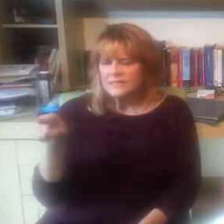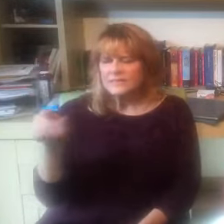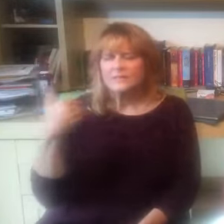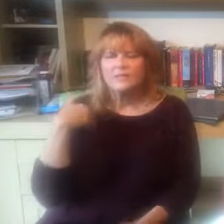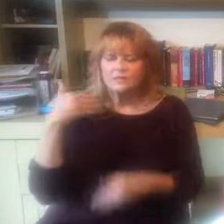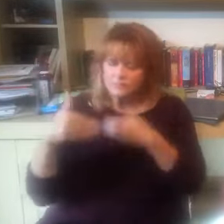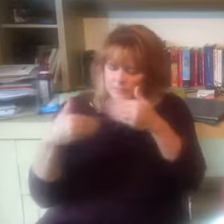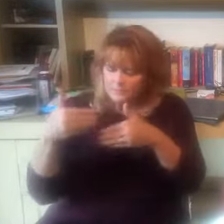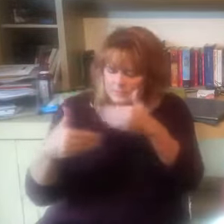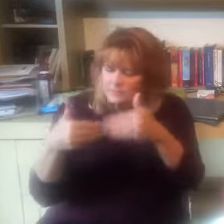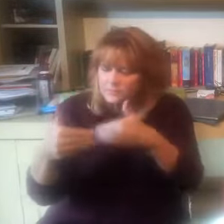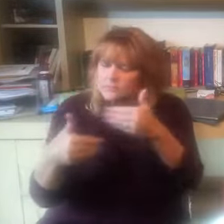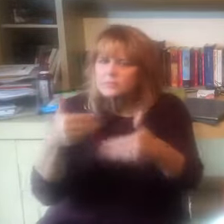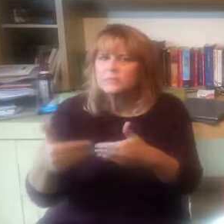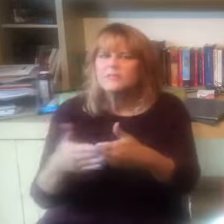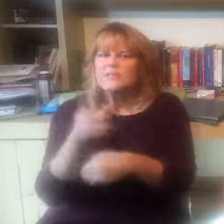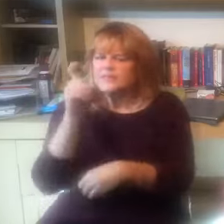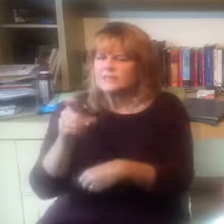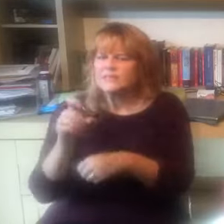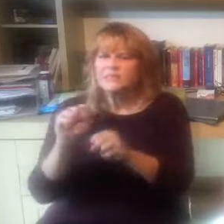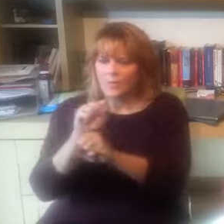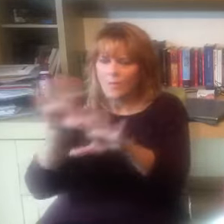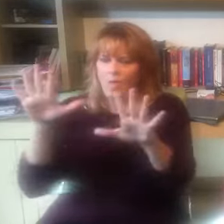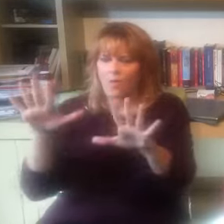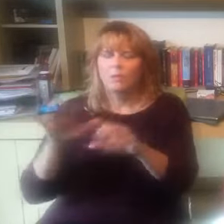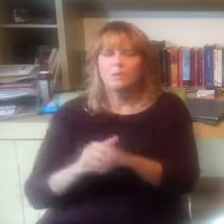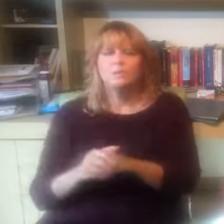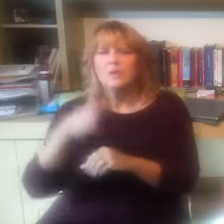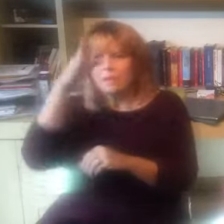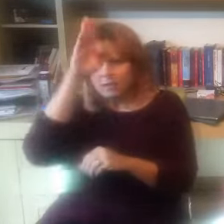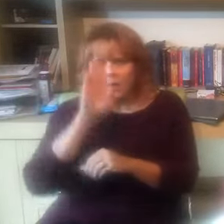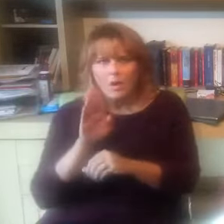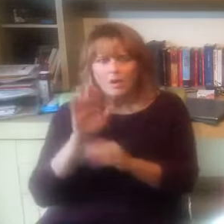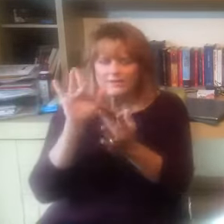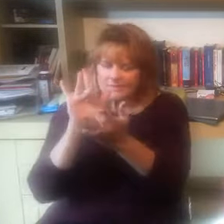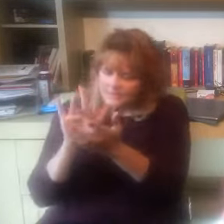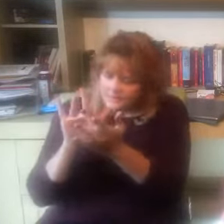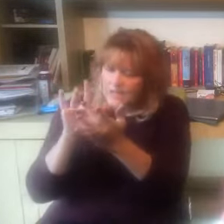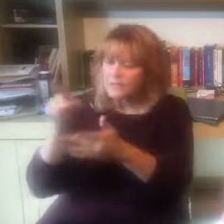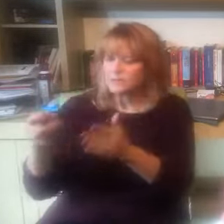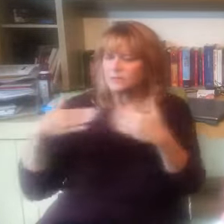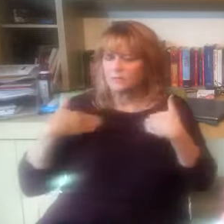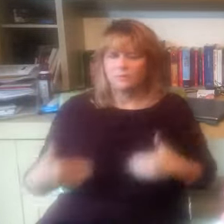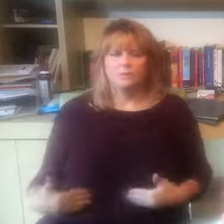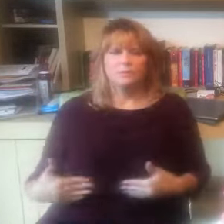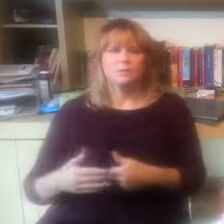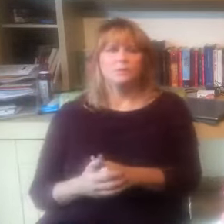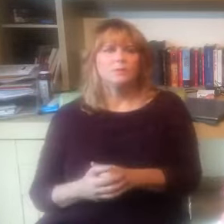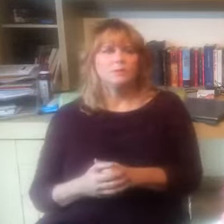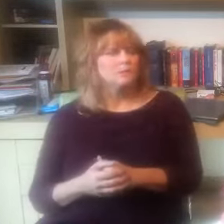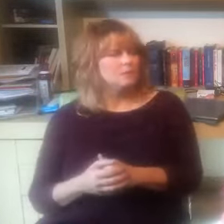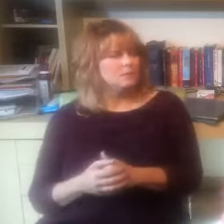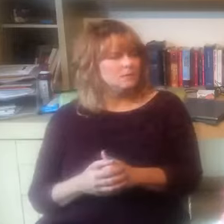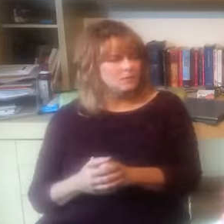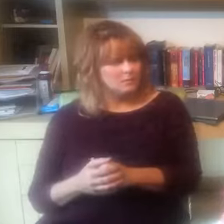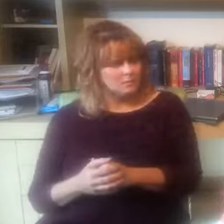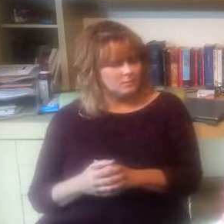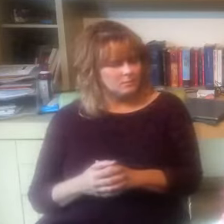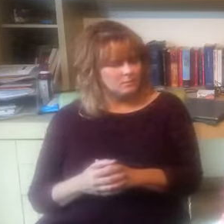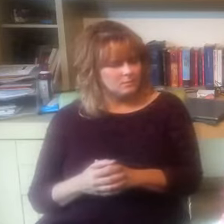process. And he needs a miracle. We're going to pray that God touches that body. And